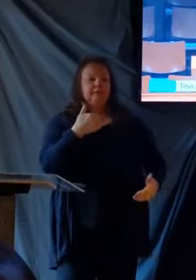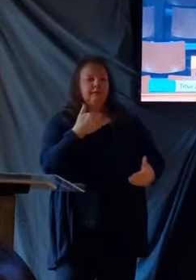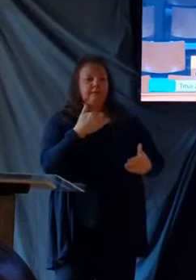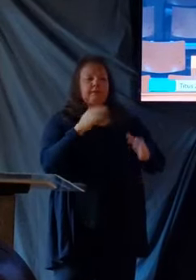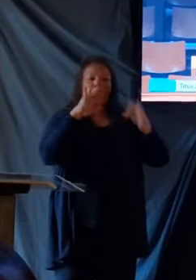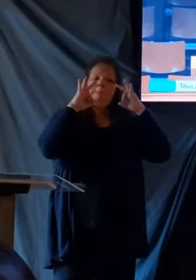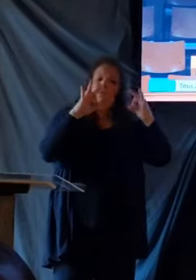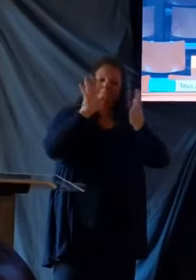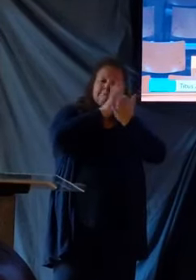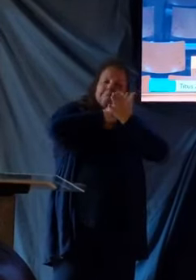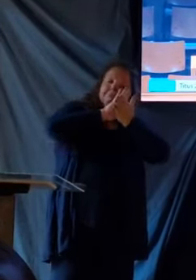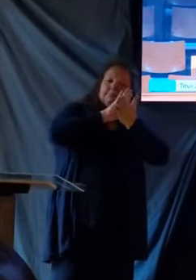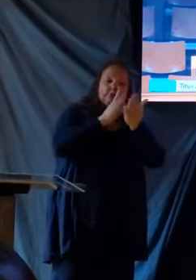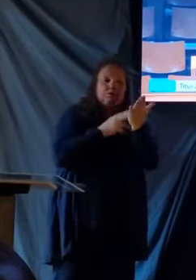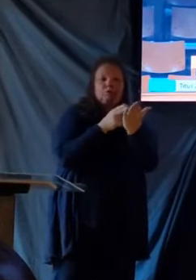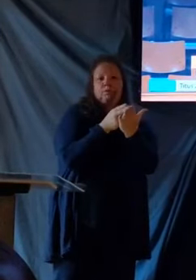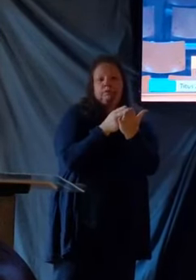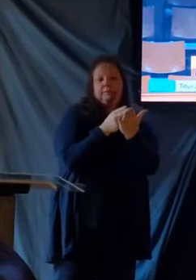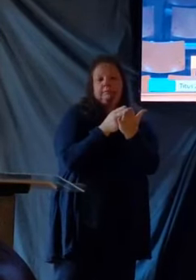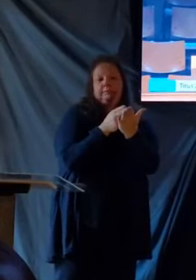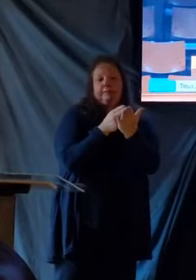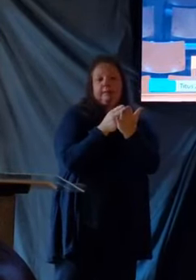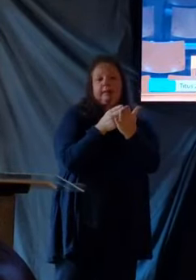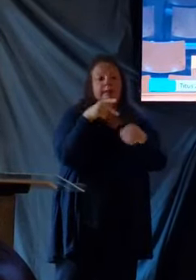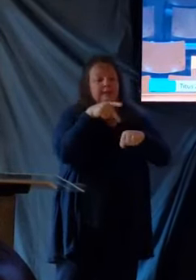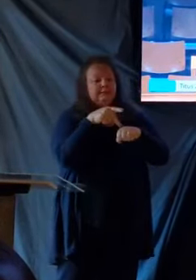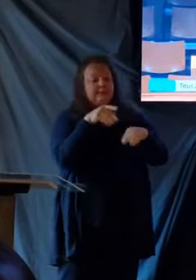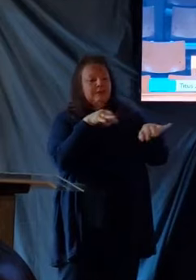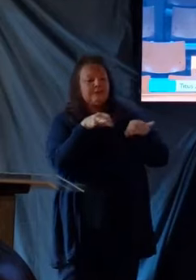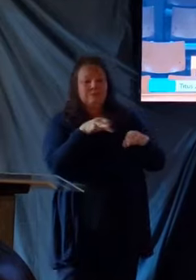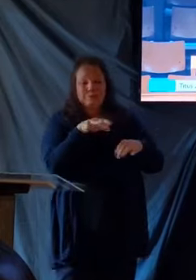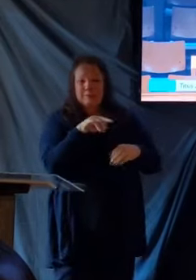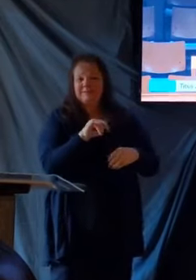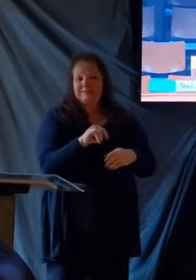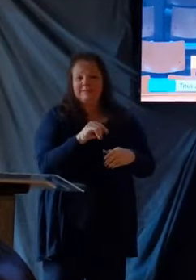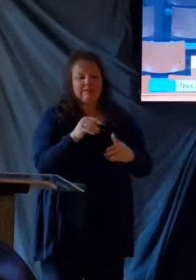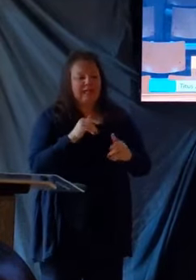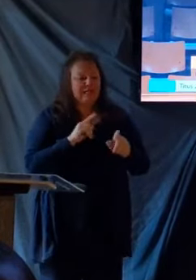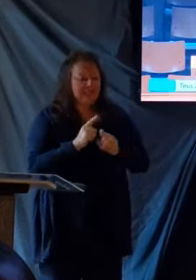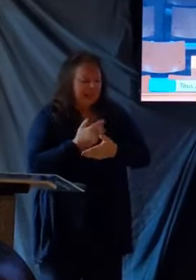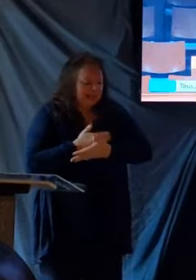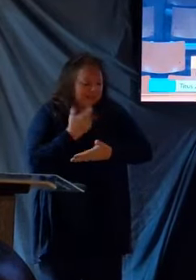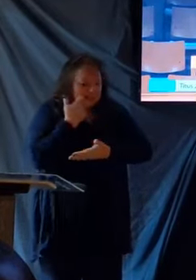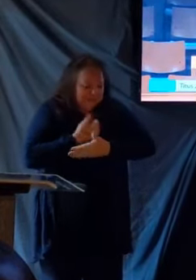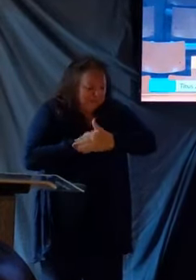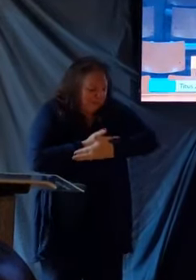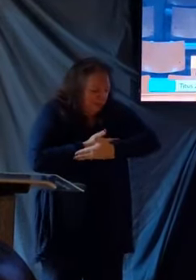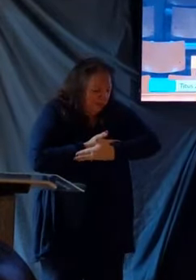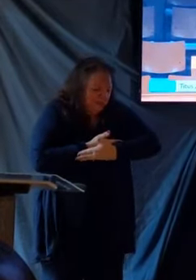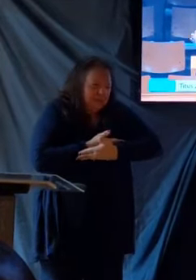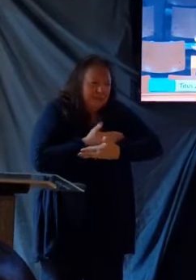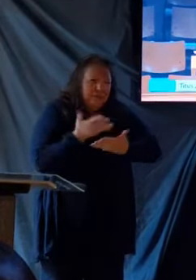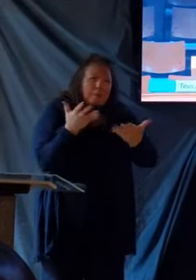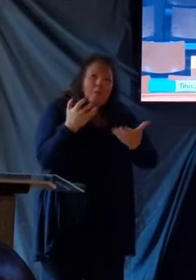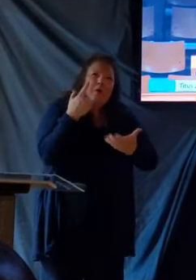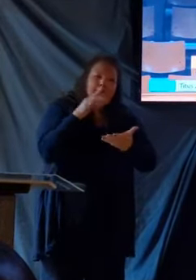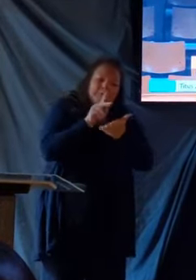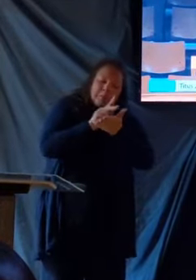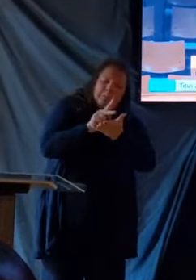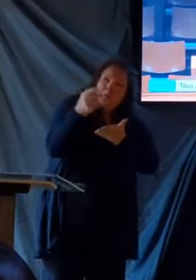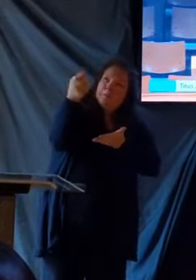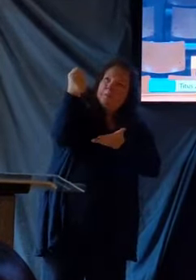uncorrupted truth, as Peter would talk about it, as newborn babes long for the pure, unadulterated milk